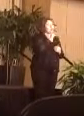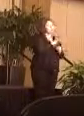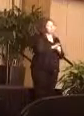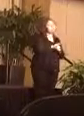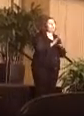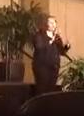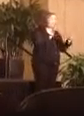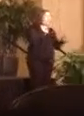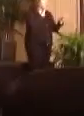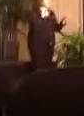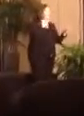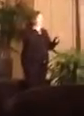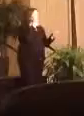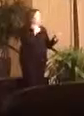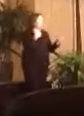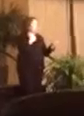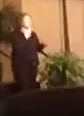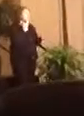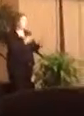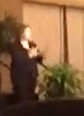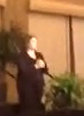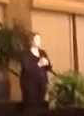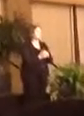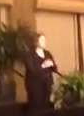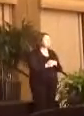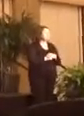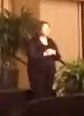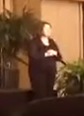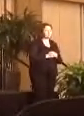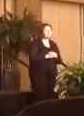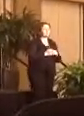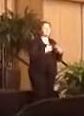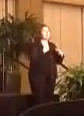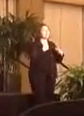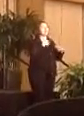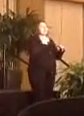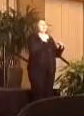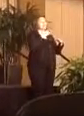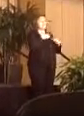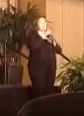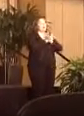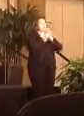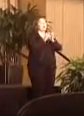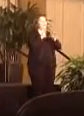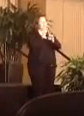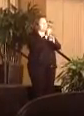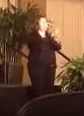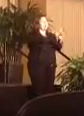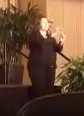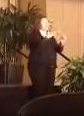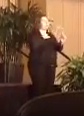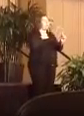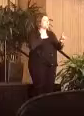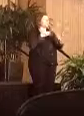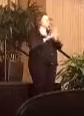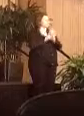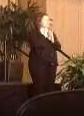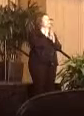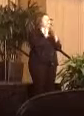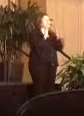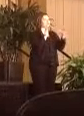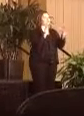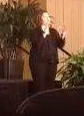how young I might look. Thank you. I was old enough when my videos became popular that I kind of already developed into the person that I was going to